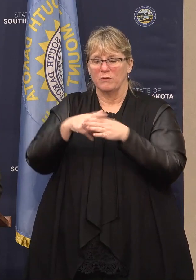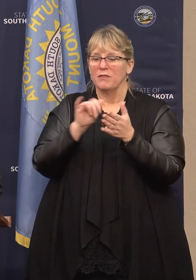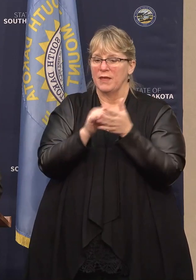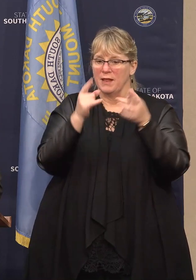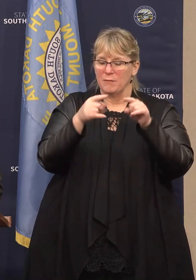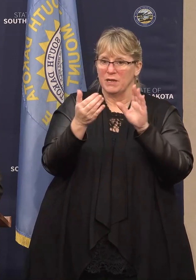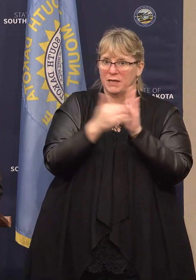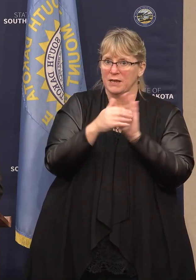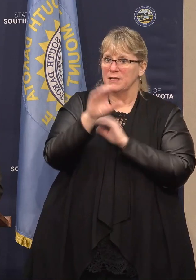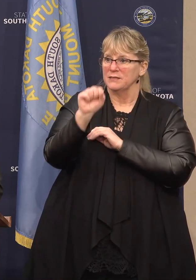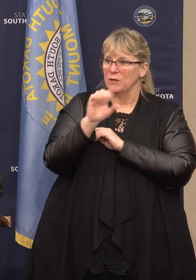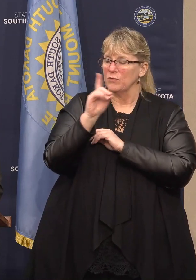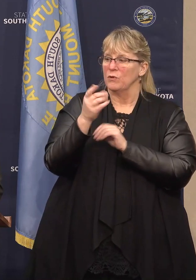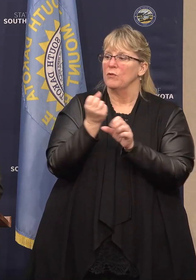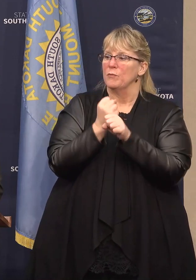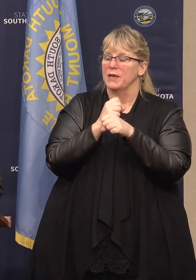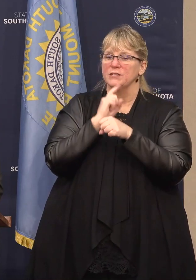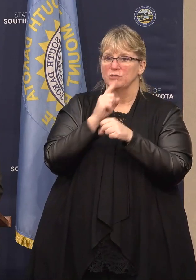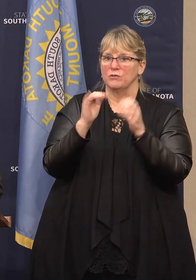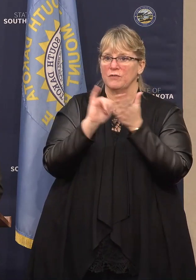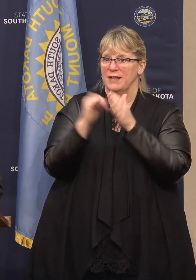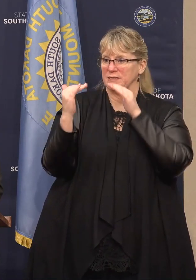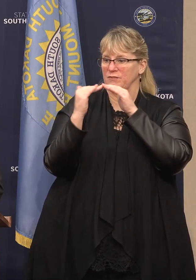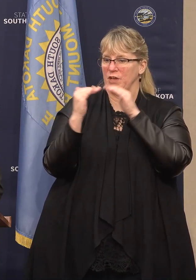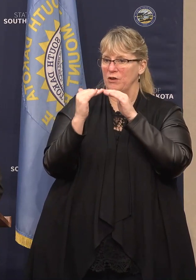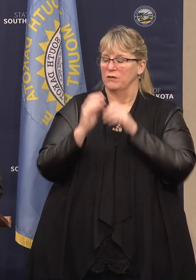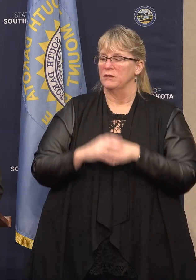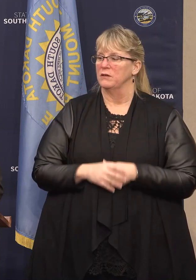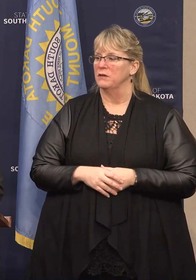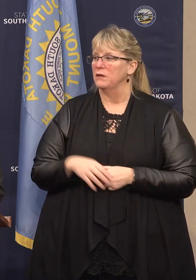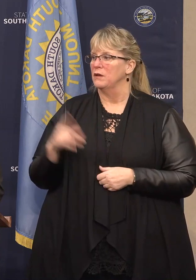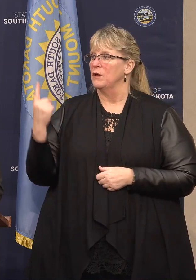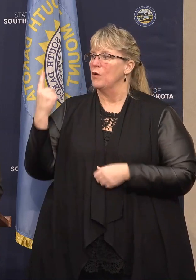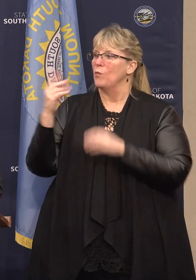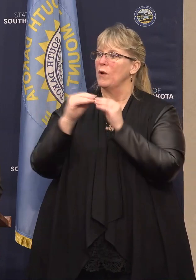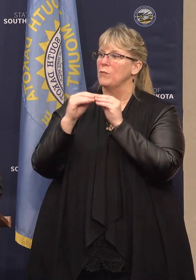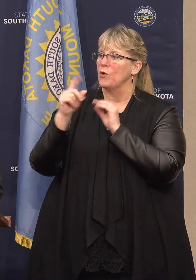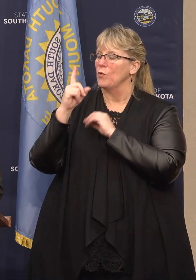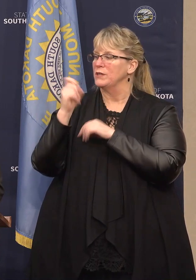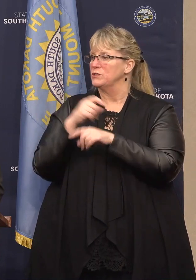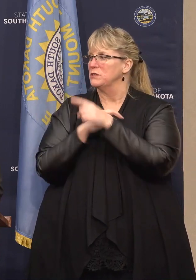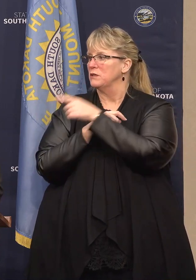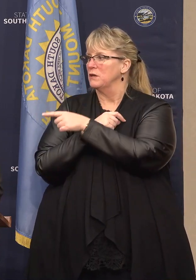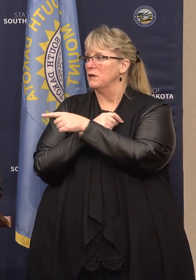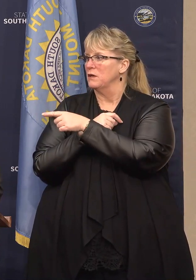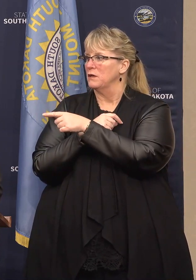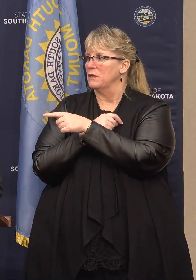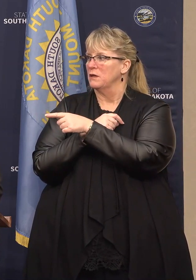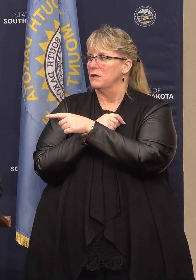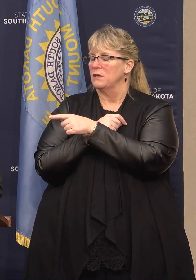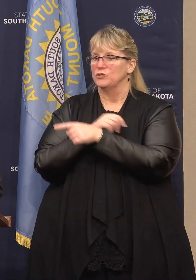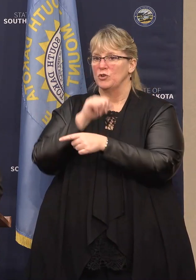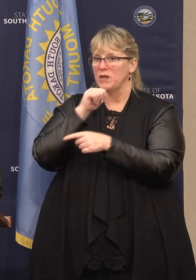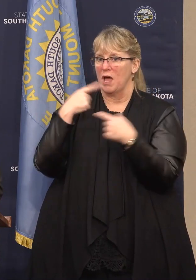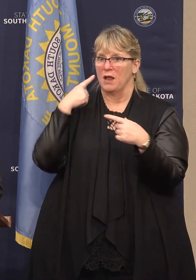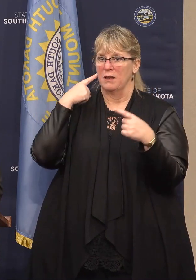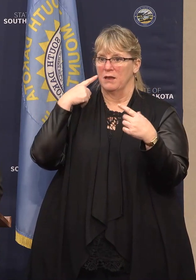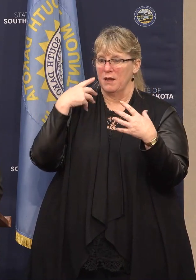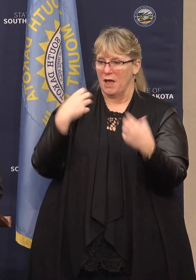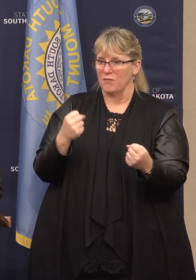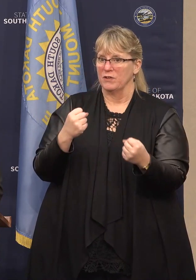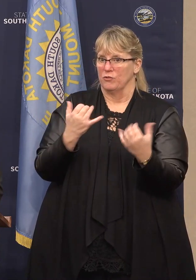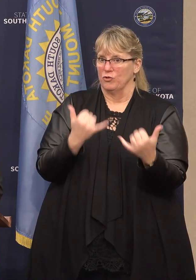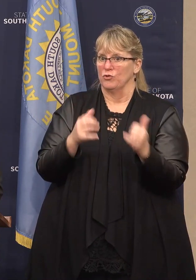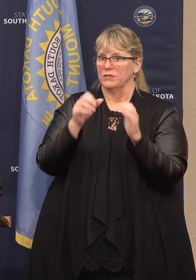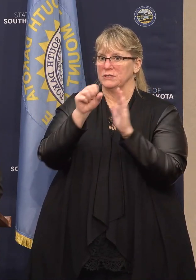South Dakota, we'll always ensure that it's a level playing field. So you were on. One more question, then we're gonna go to So somebody you were else. not confident that the current state